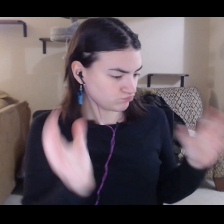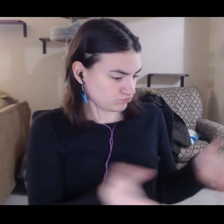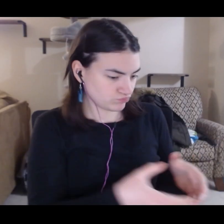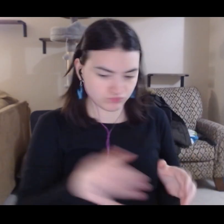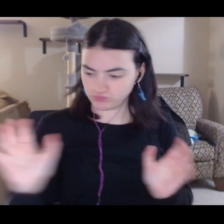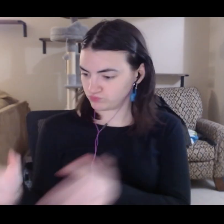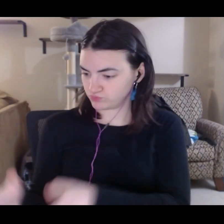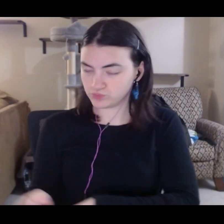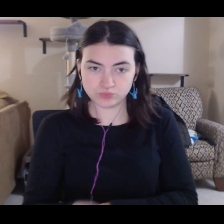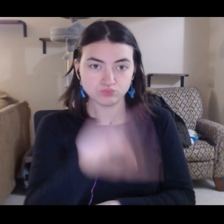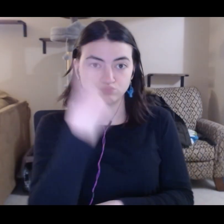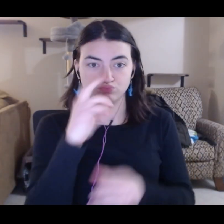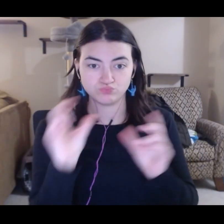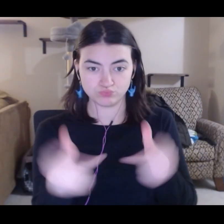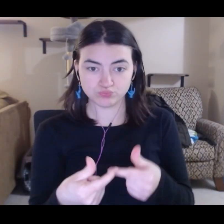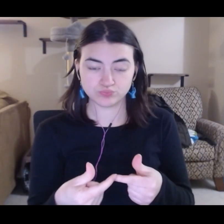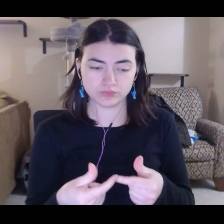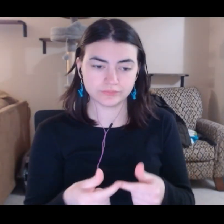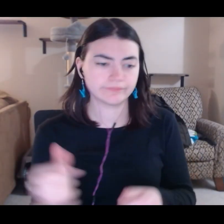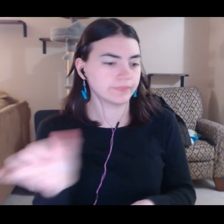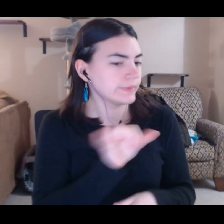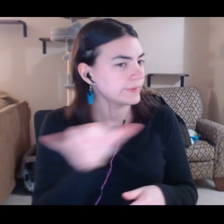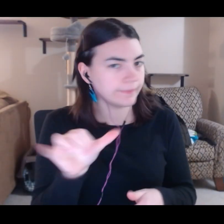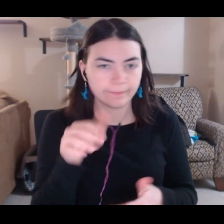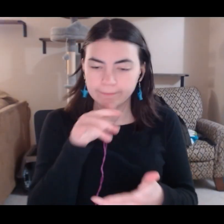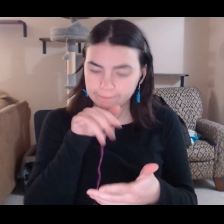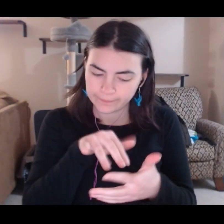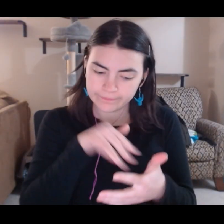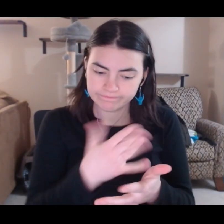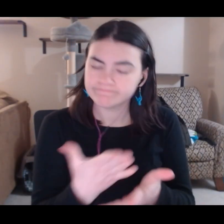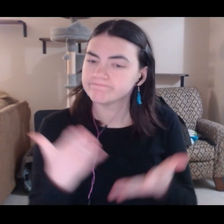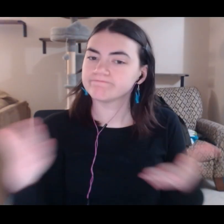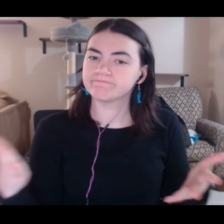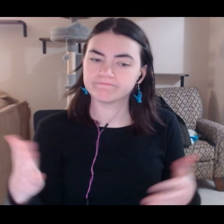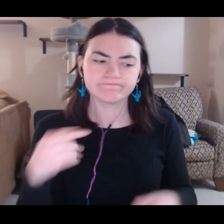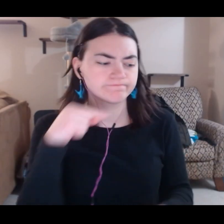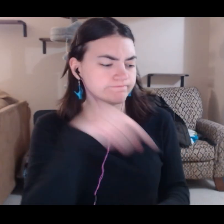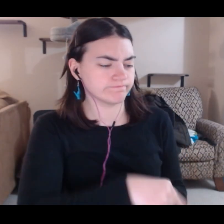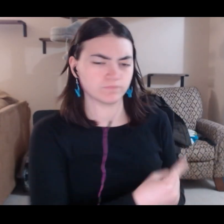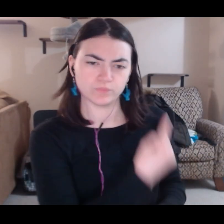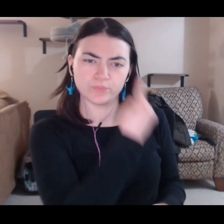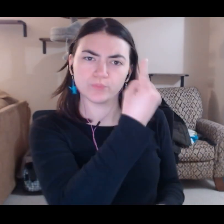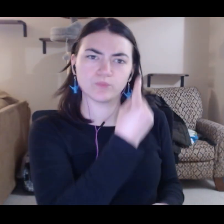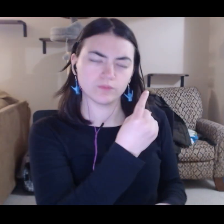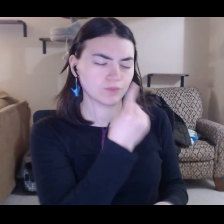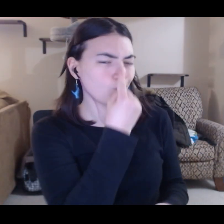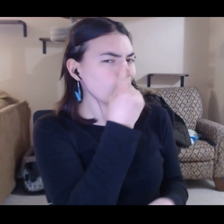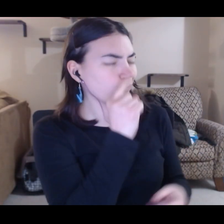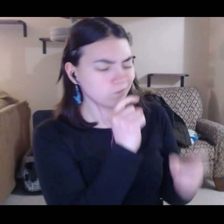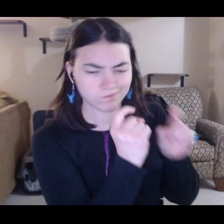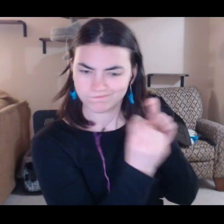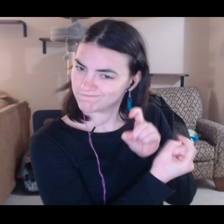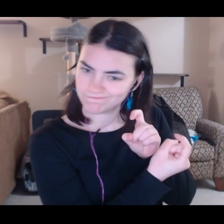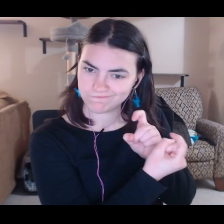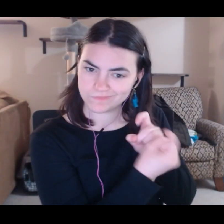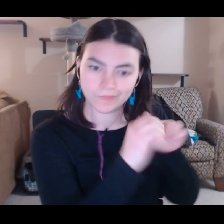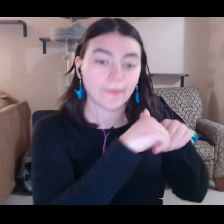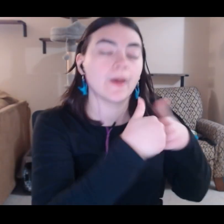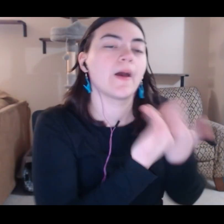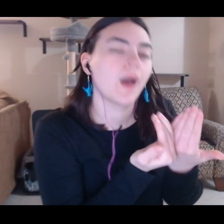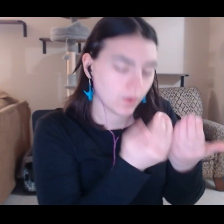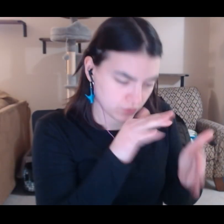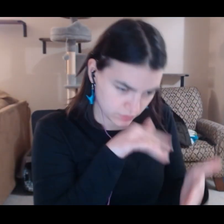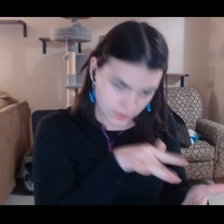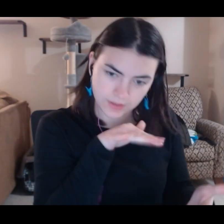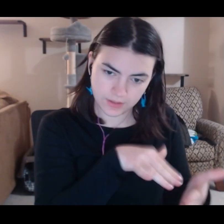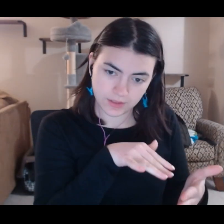groups. Each received the same study materials, but one group implemented a small change in how they studied them. And